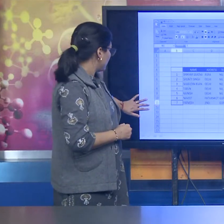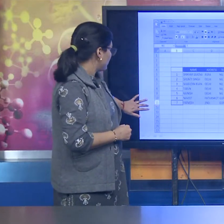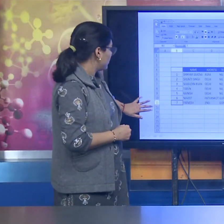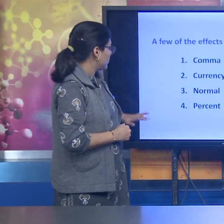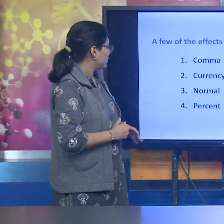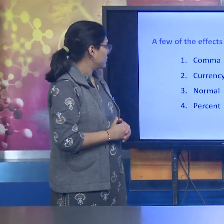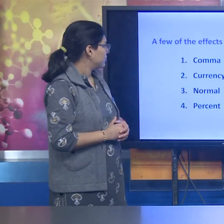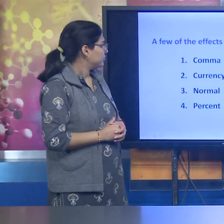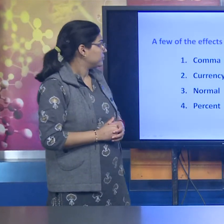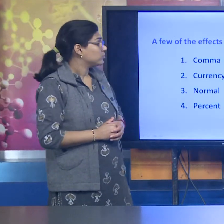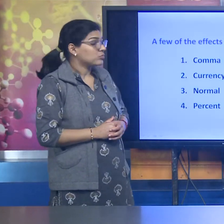way.